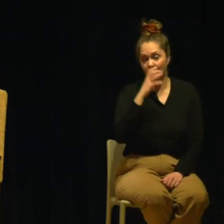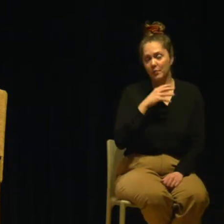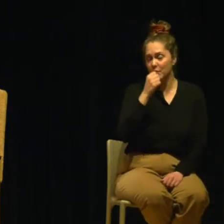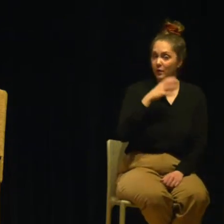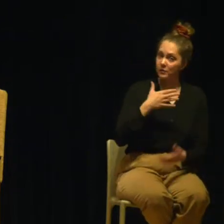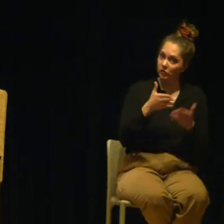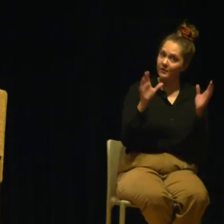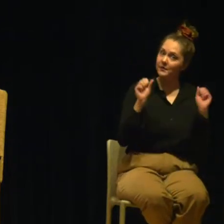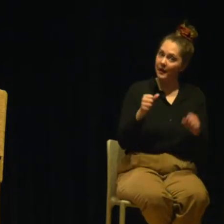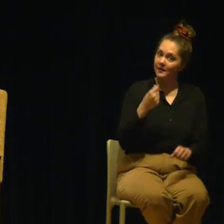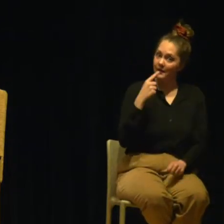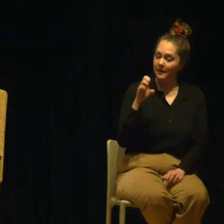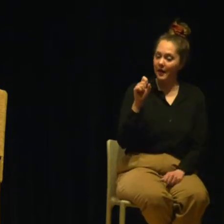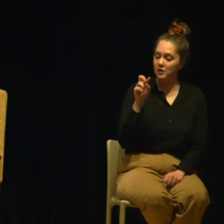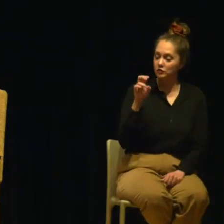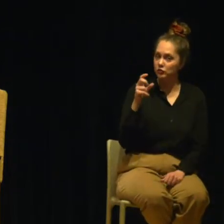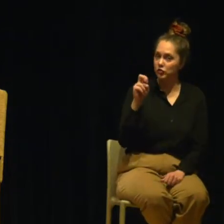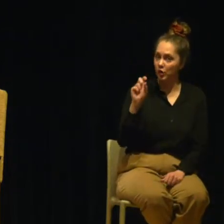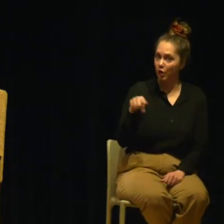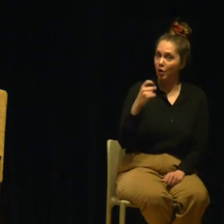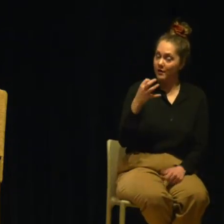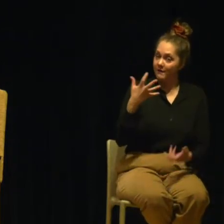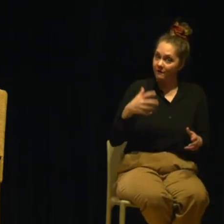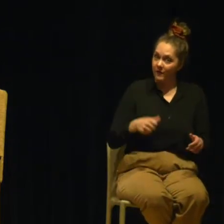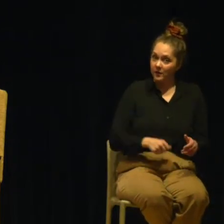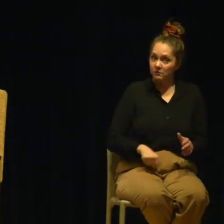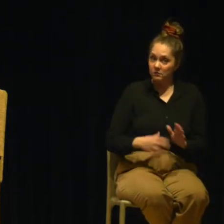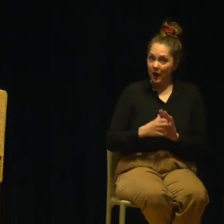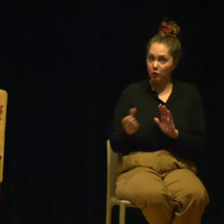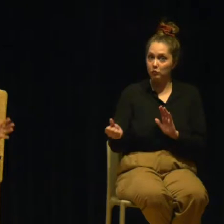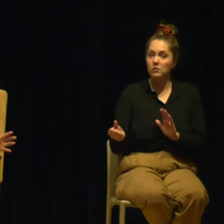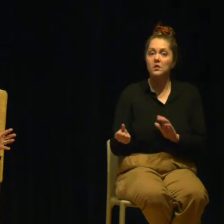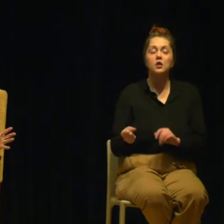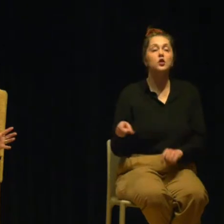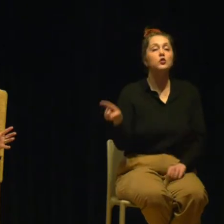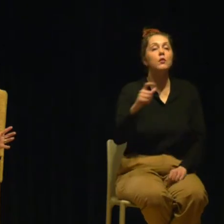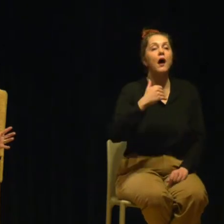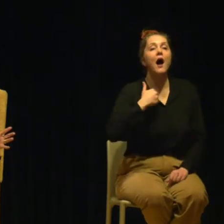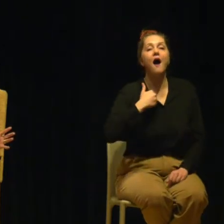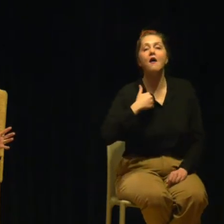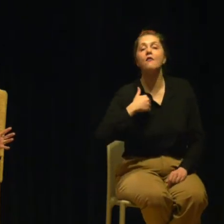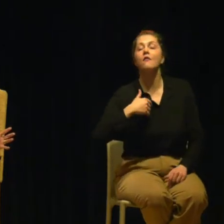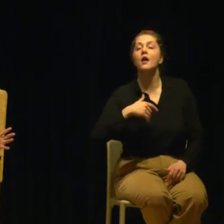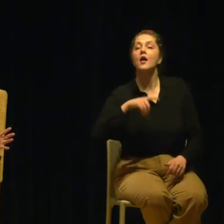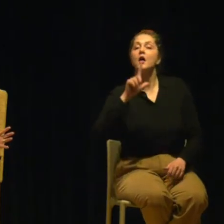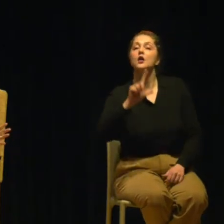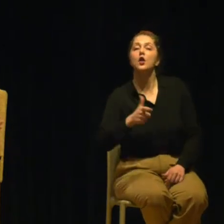who take estrogen alone, if you've had a hysterectomy, you have a lower incidence of getting